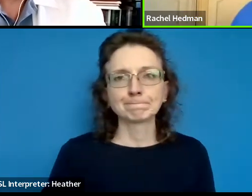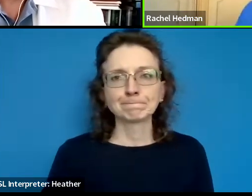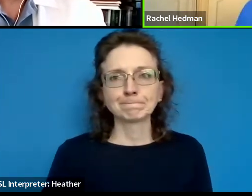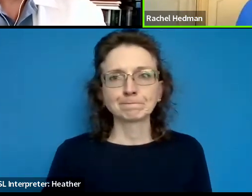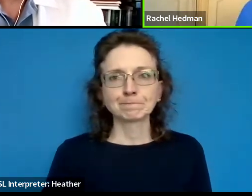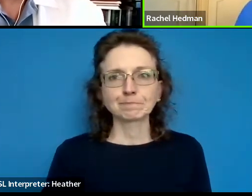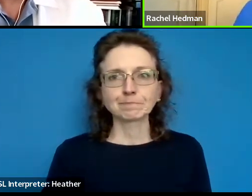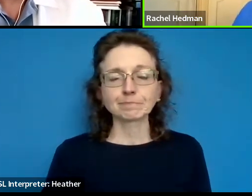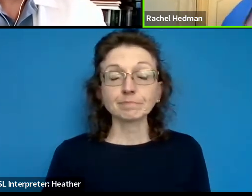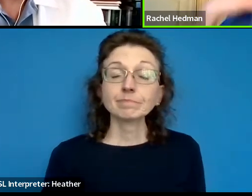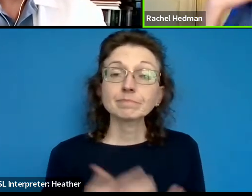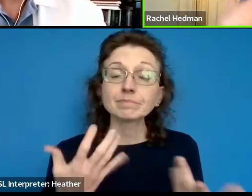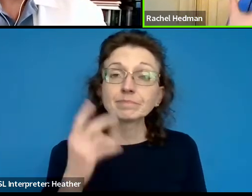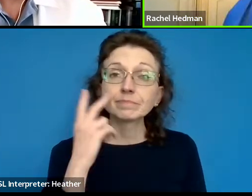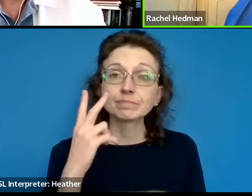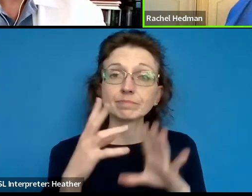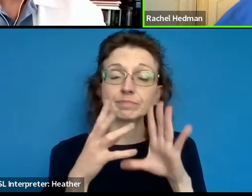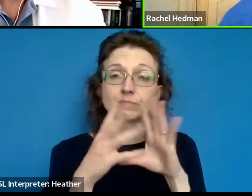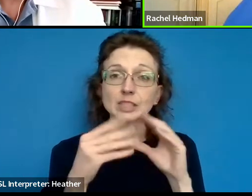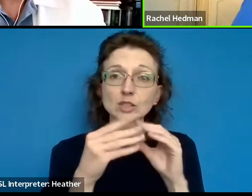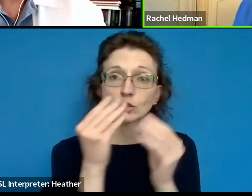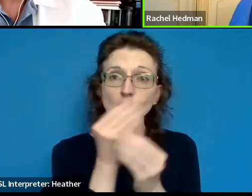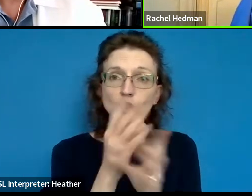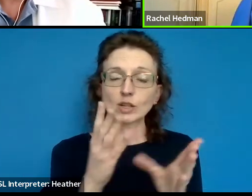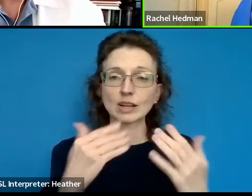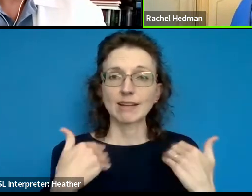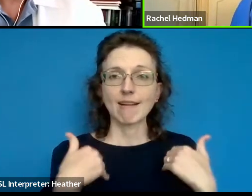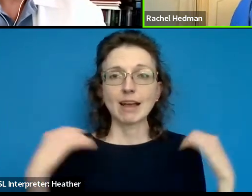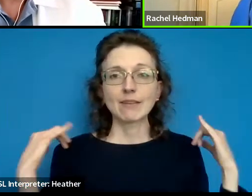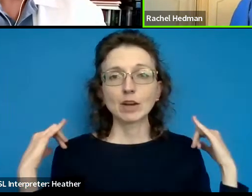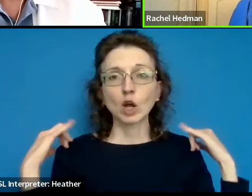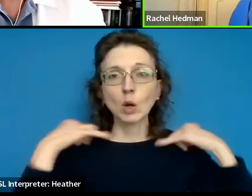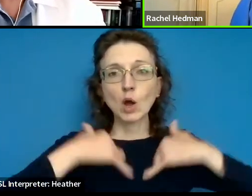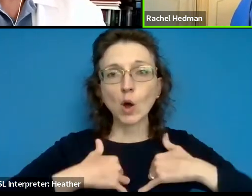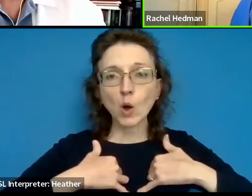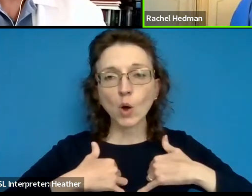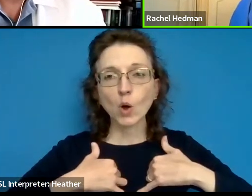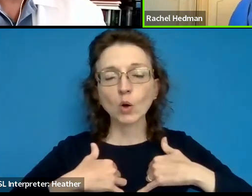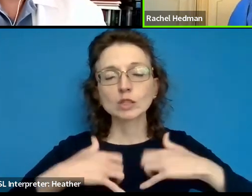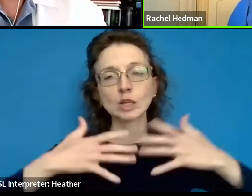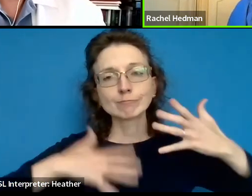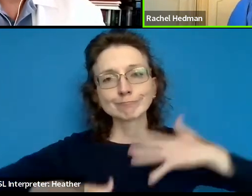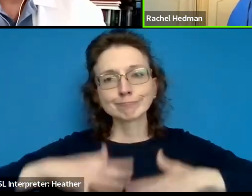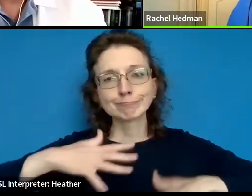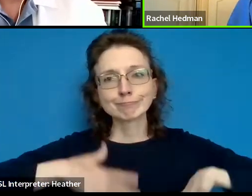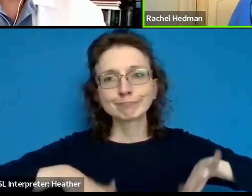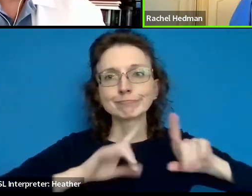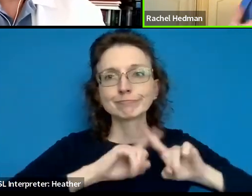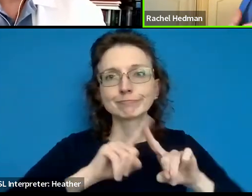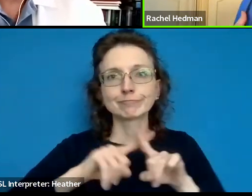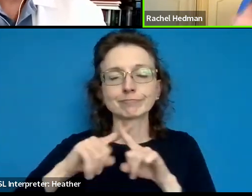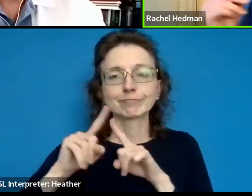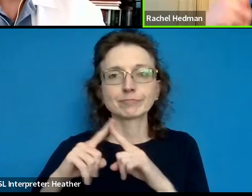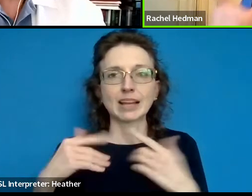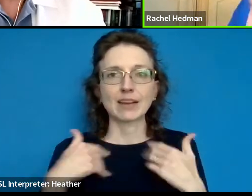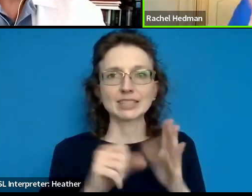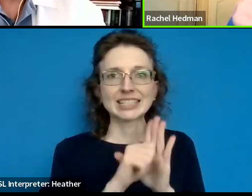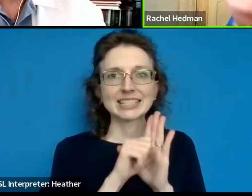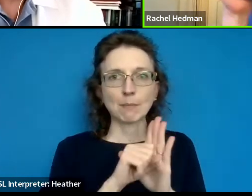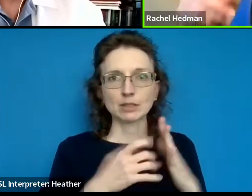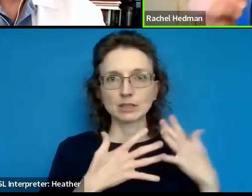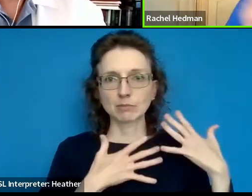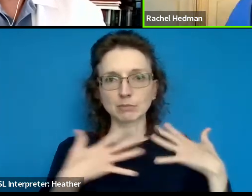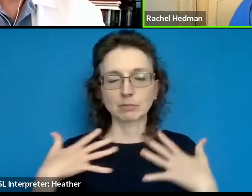I've seen storytellers have coats or wardrobes of some kind that have different symbols, and people